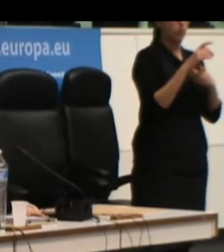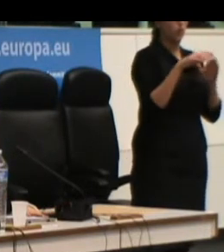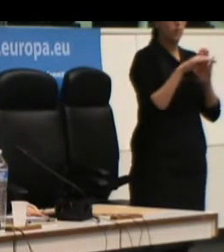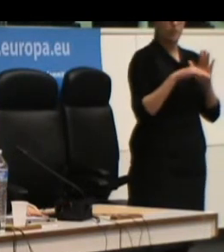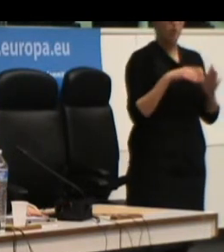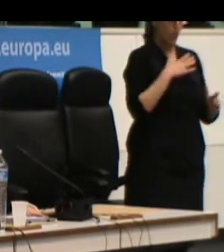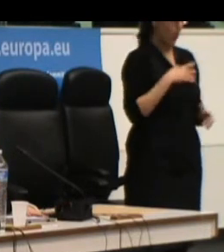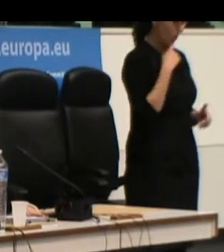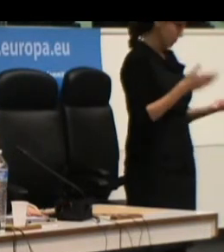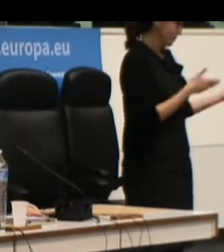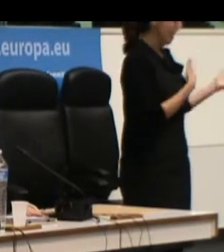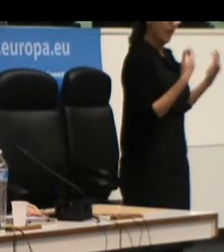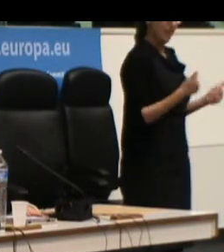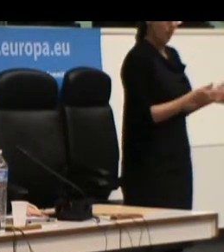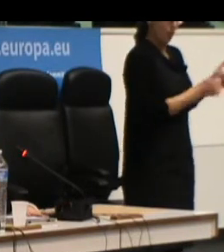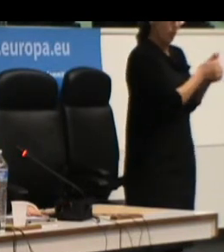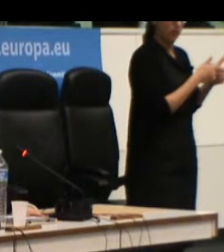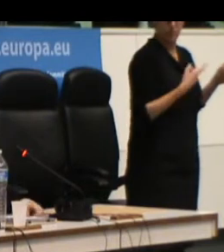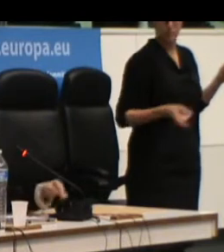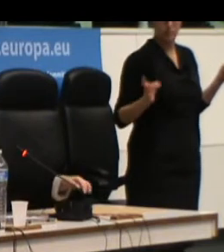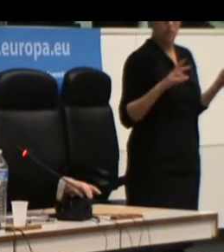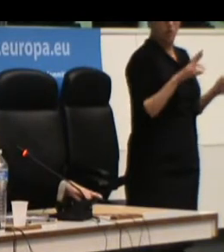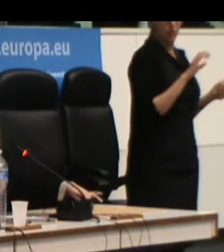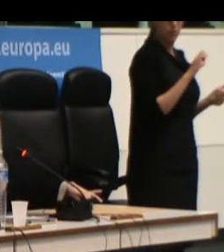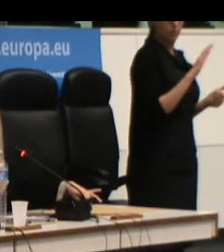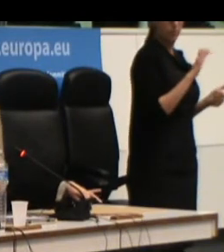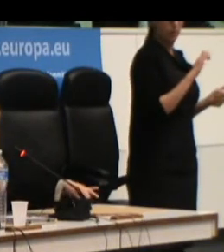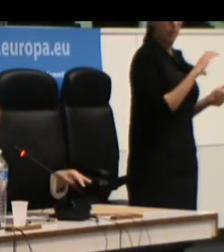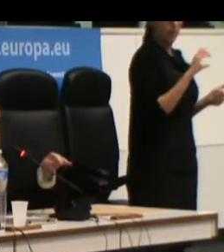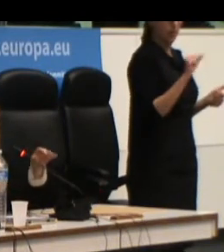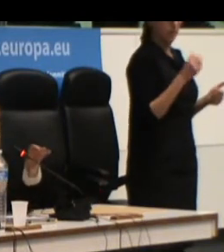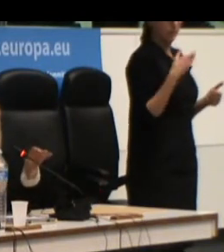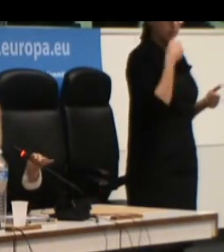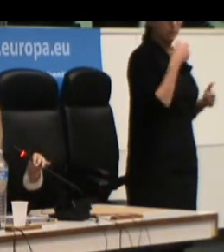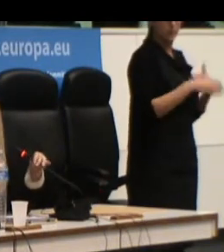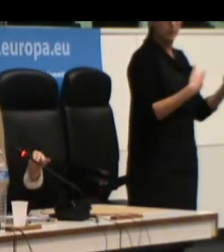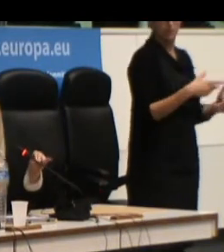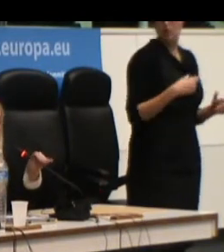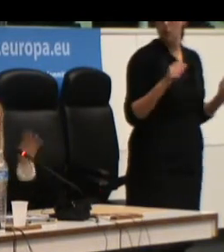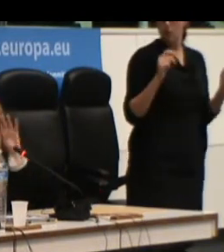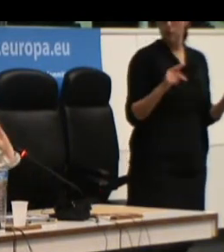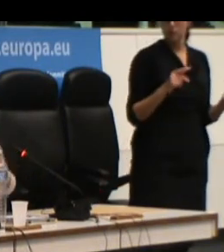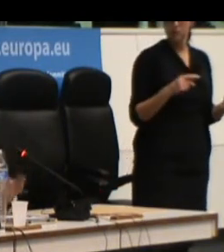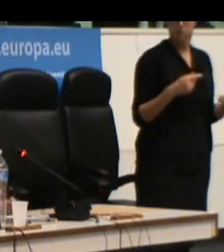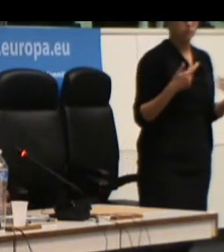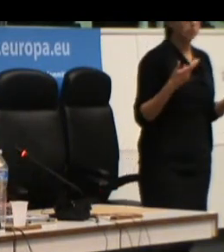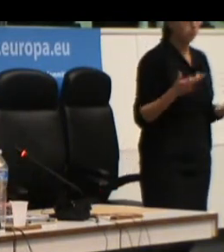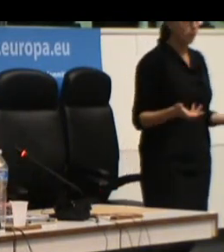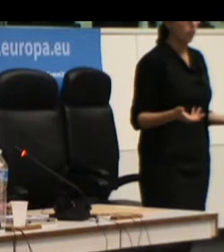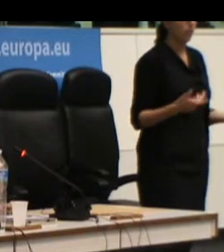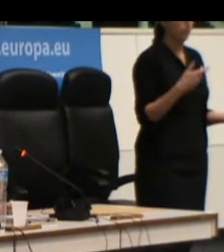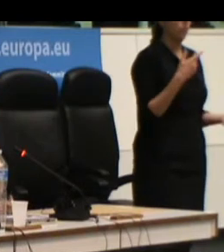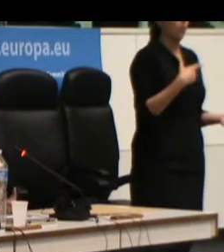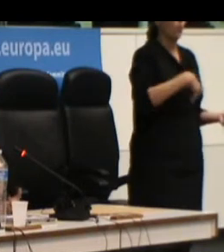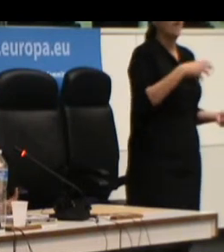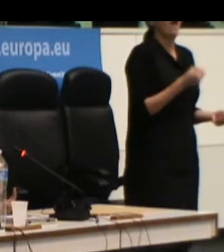I'm going to let my colleague Rebecca move on here. Okay. So as well as the physical